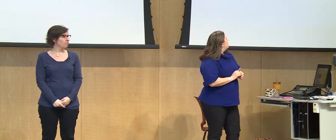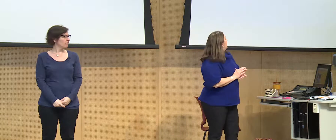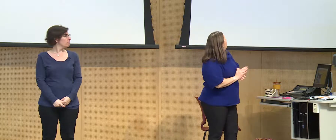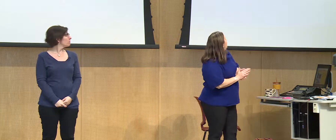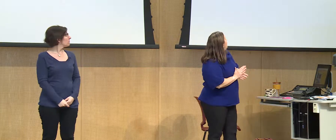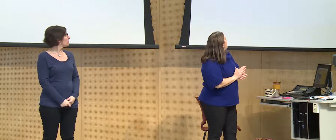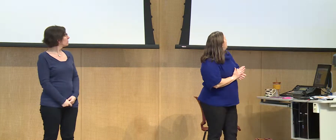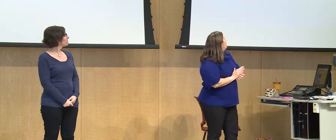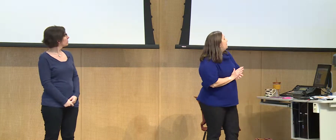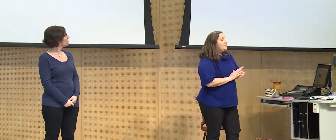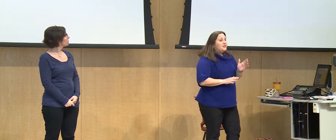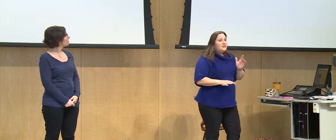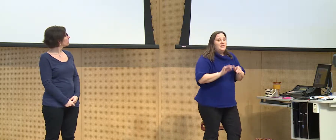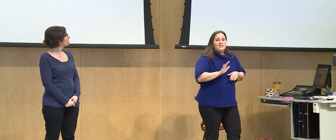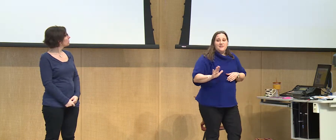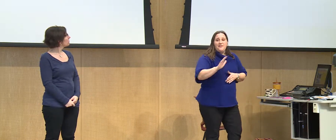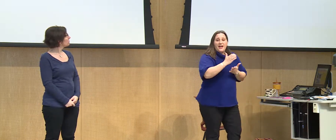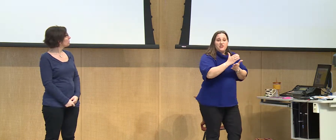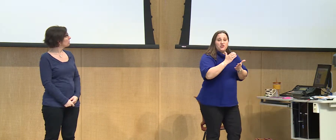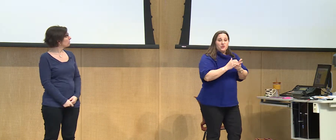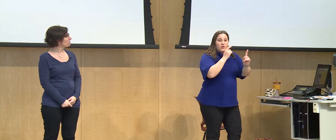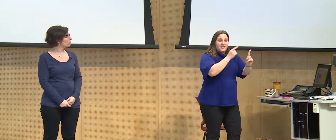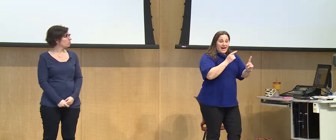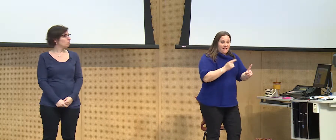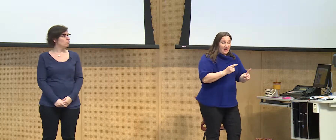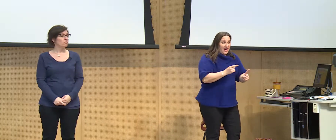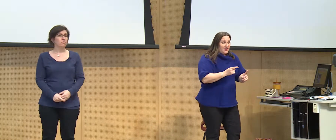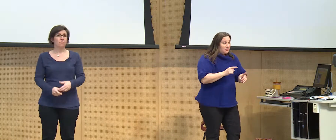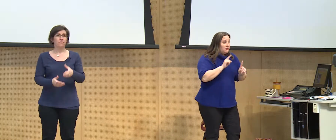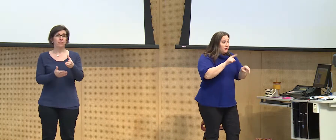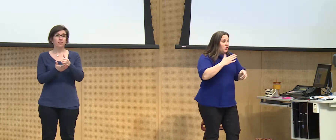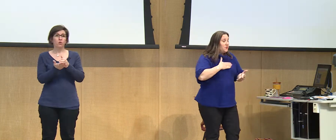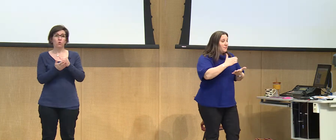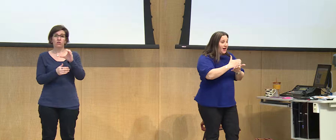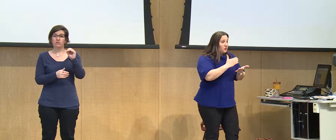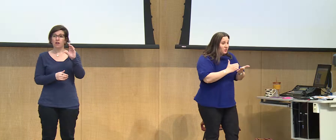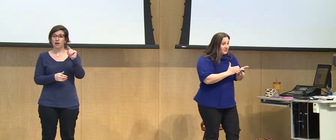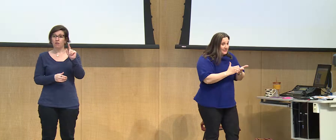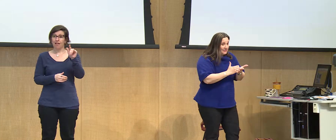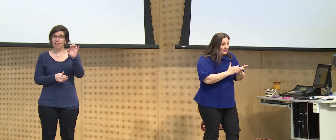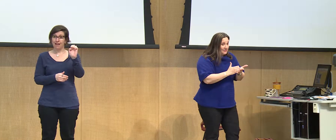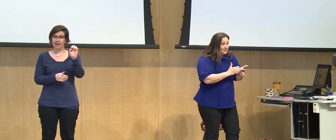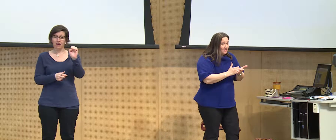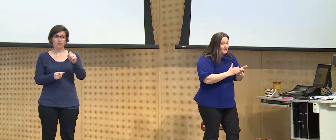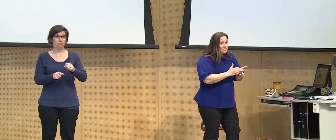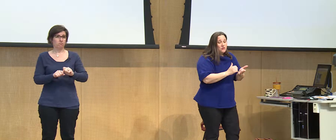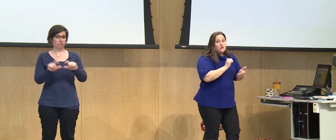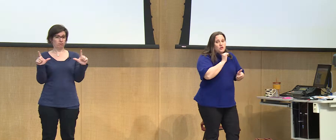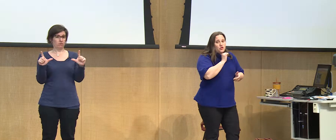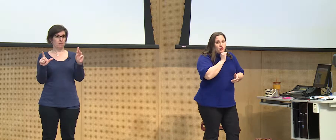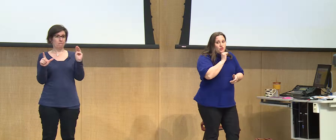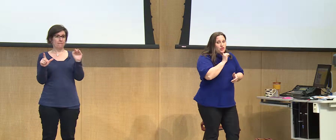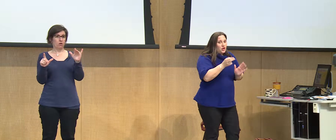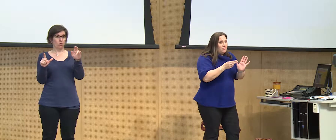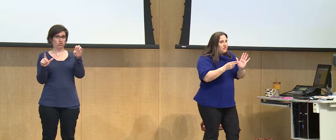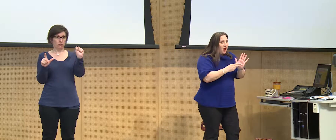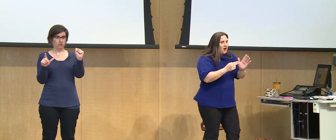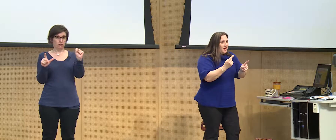So, to find your course outline, go to My Courses. Don't log in